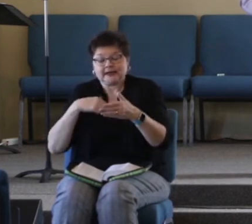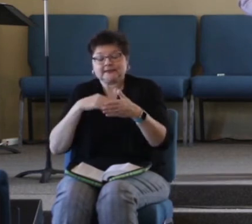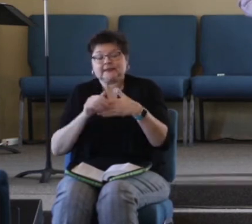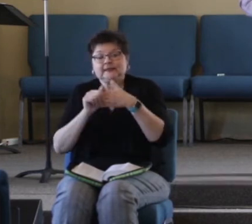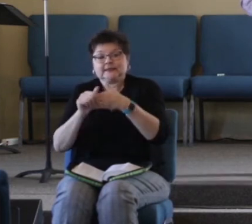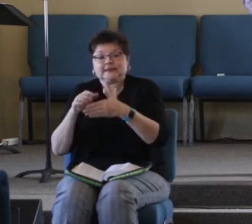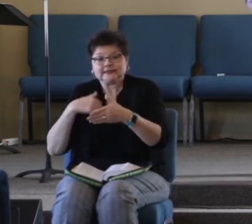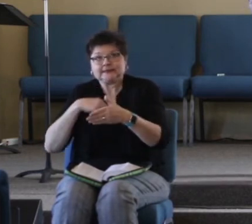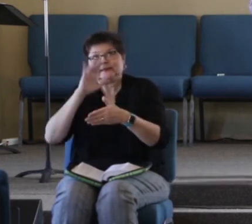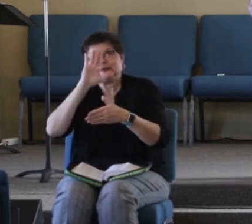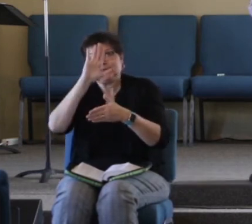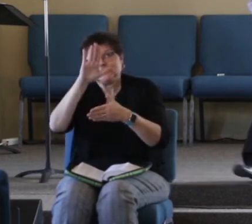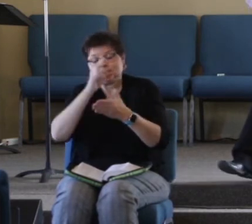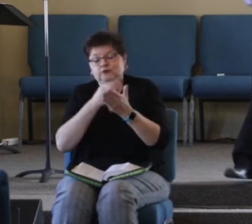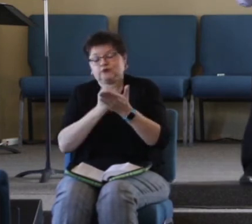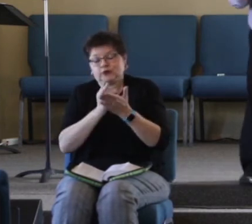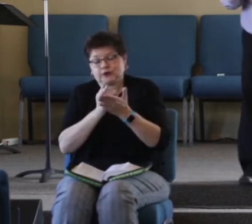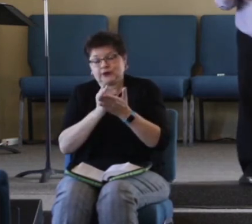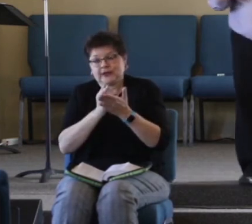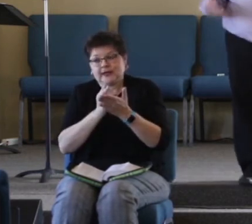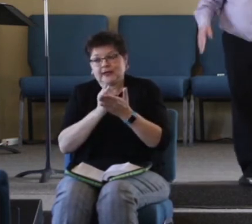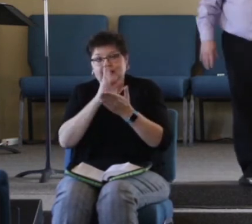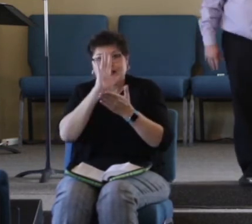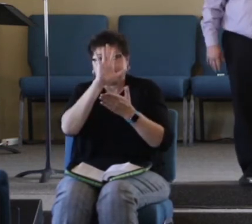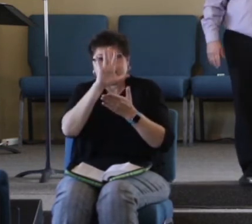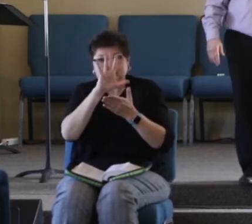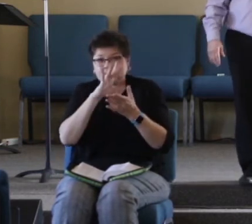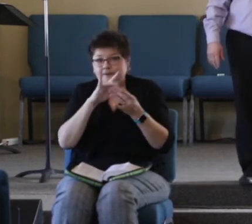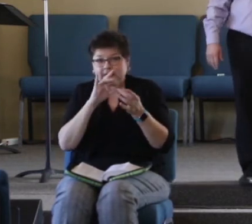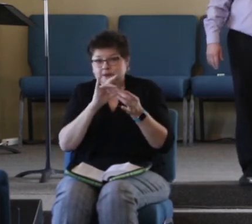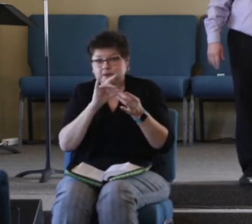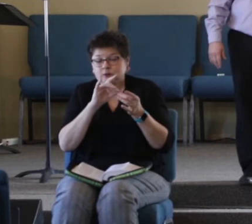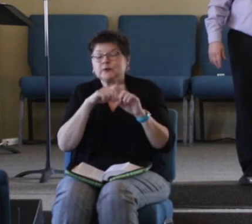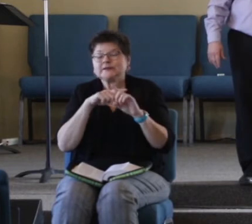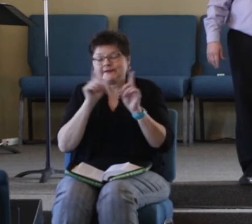truth. And his message was different.